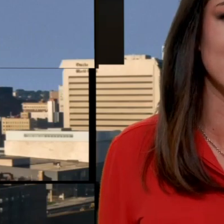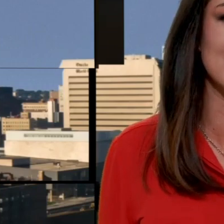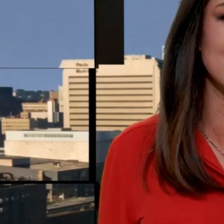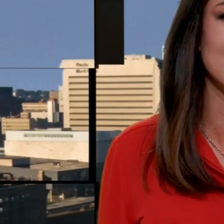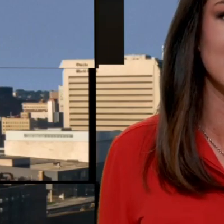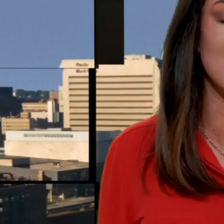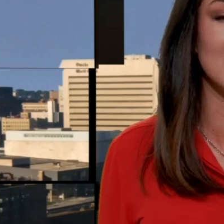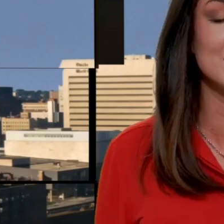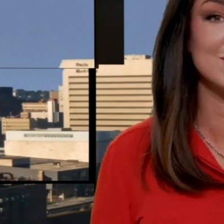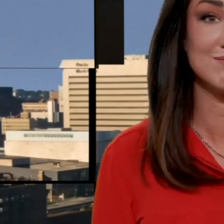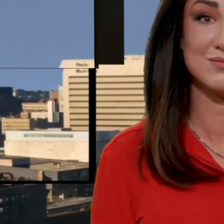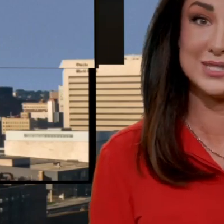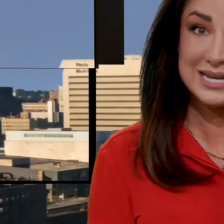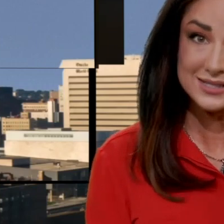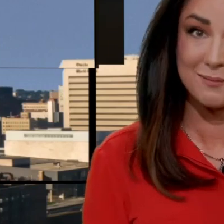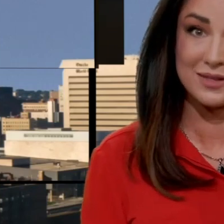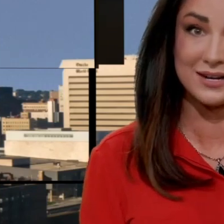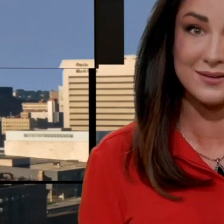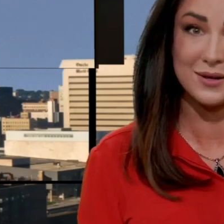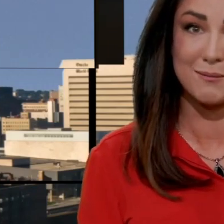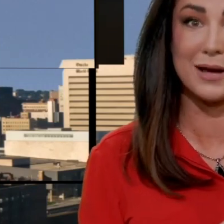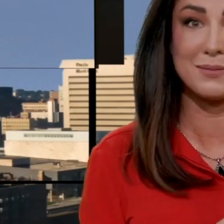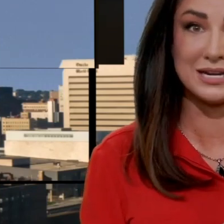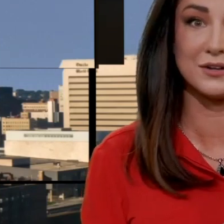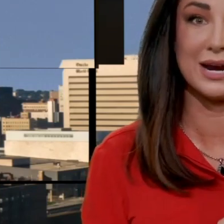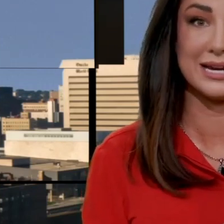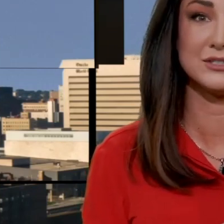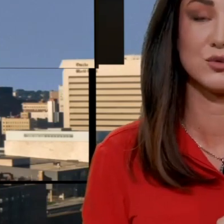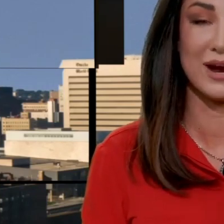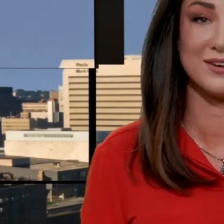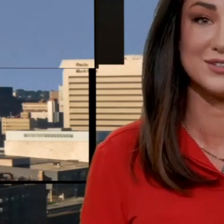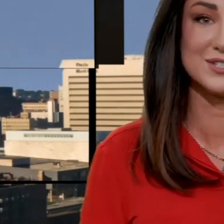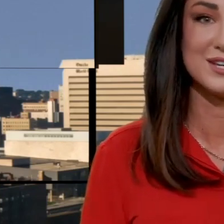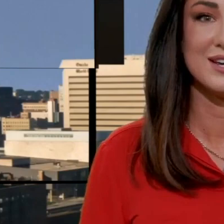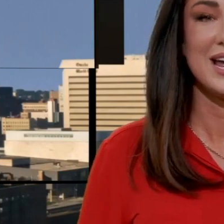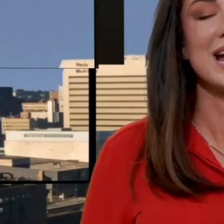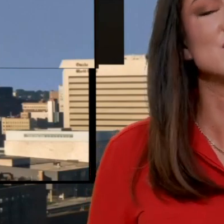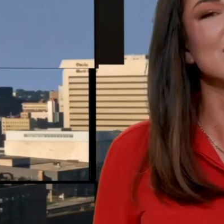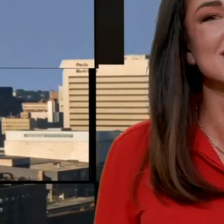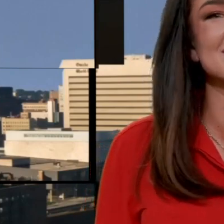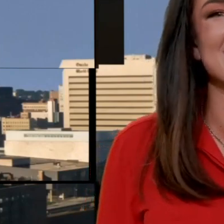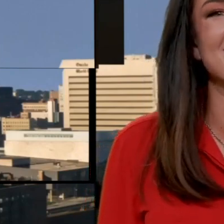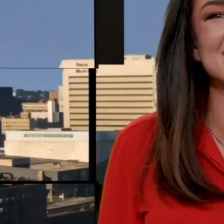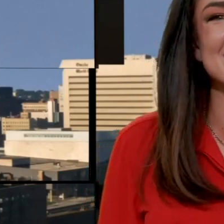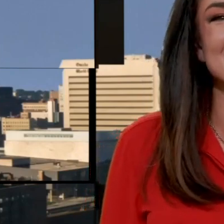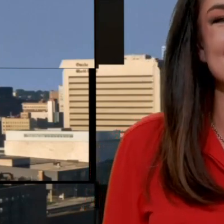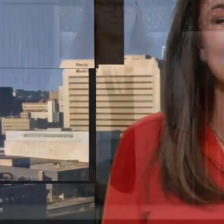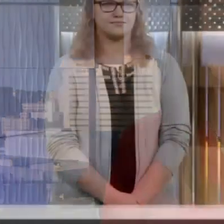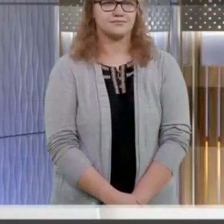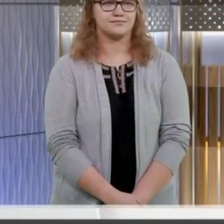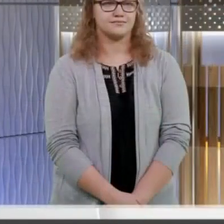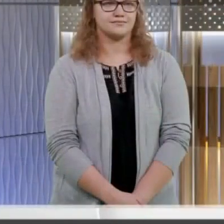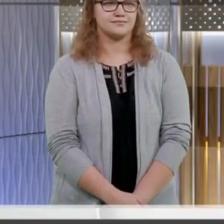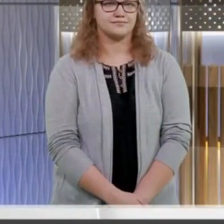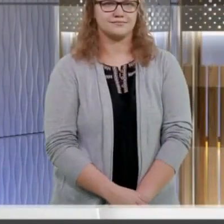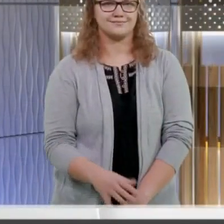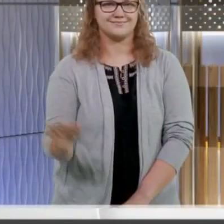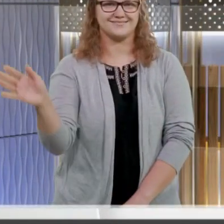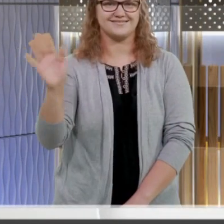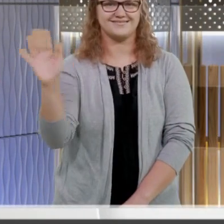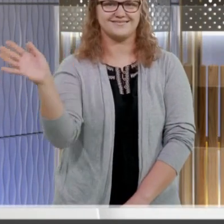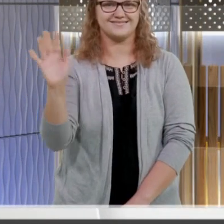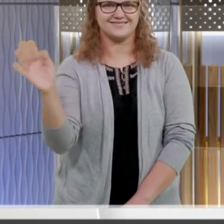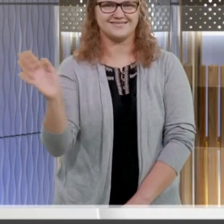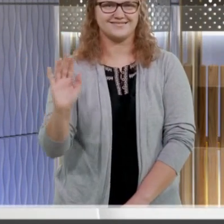sharing a book with you called Say Something by Peter H. Reynolds. And joining us now is Ashley Wolf. Ashley